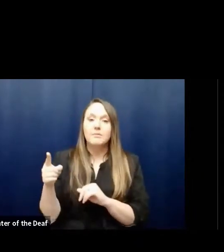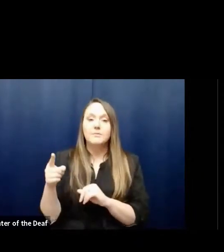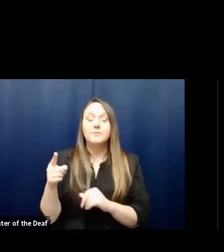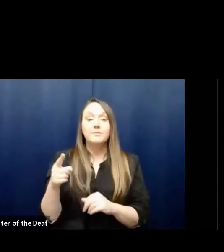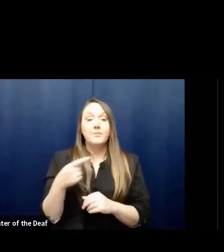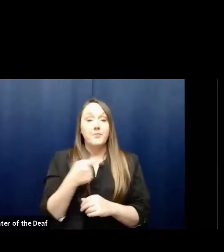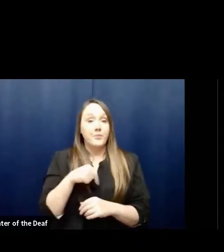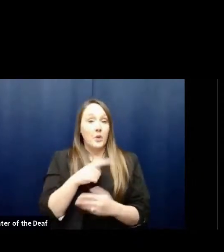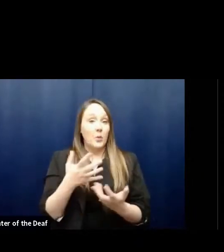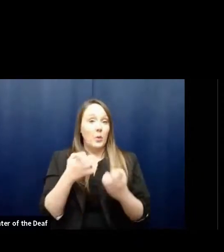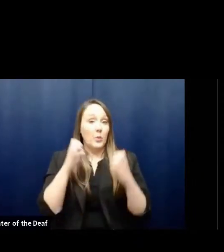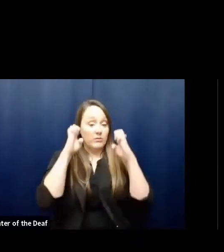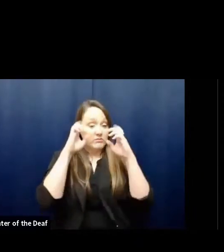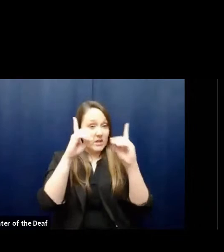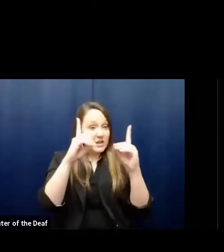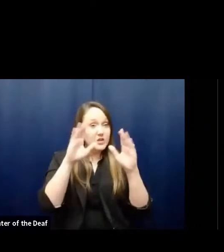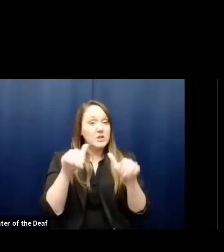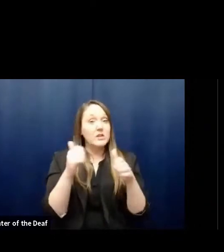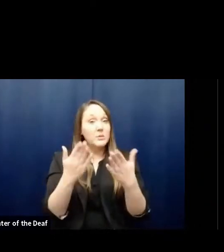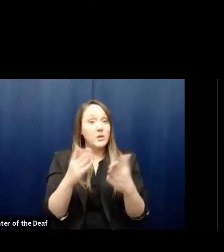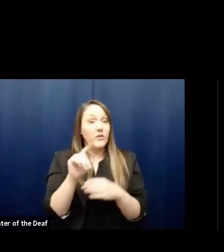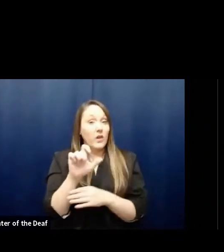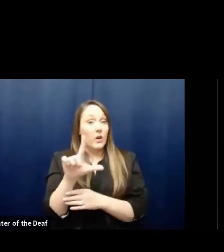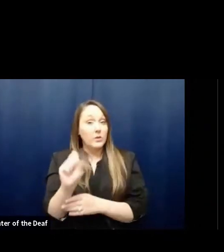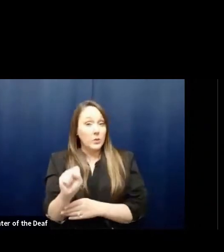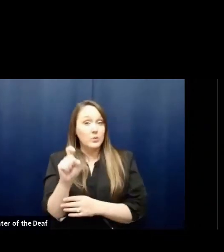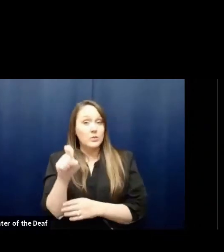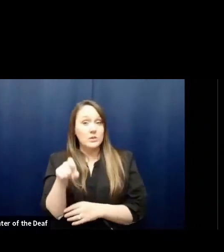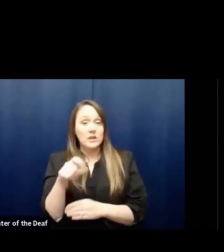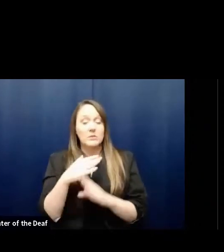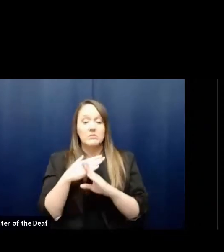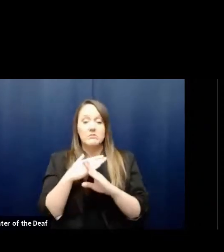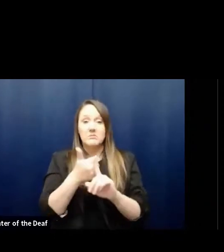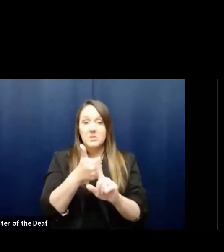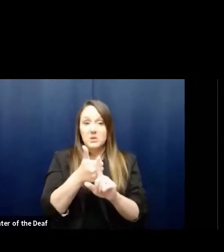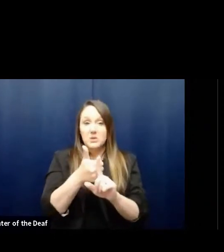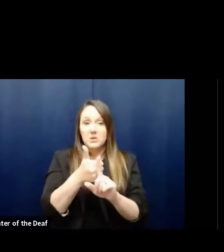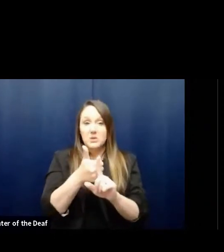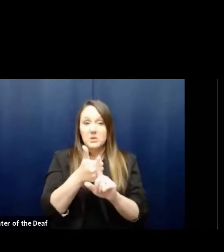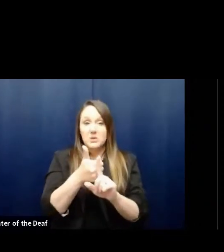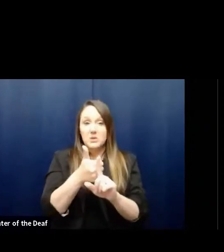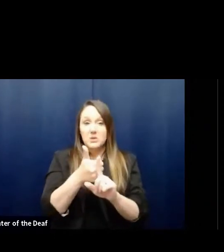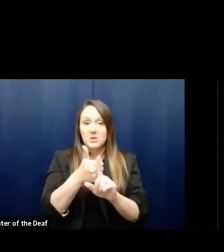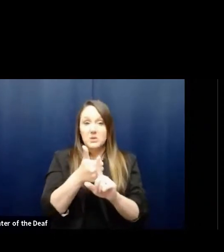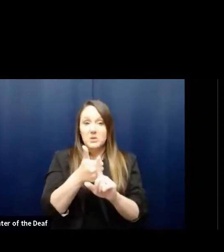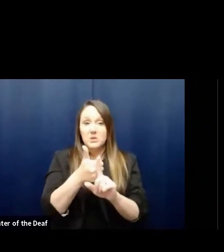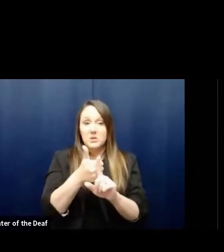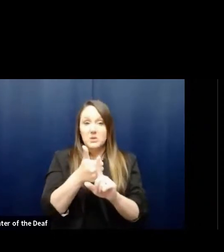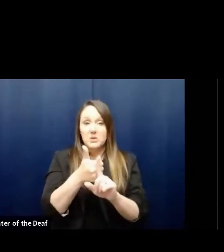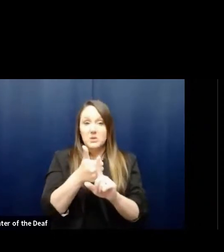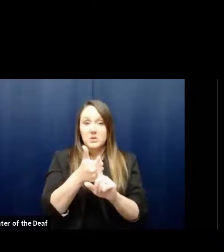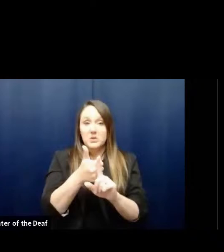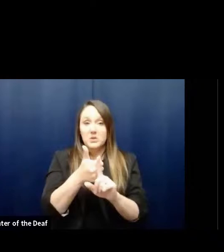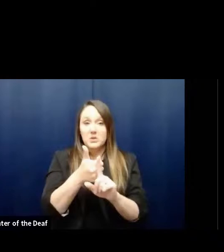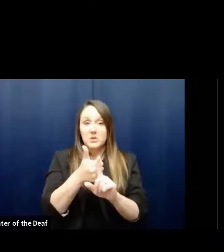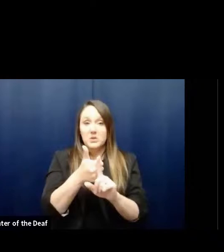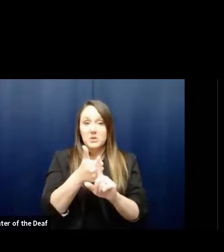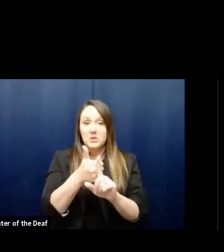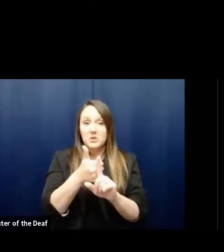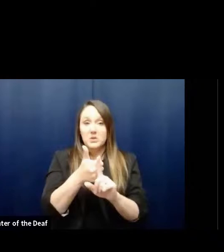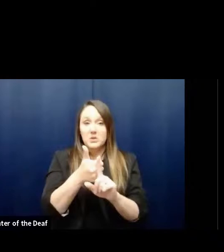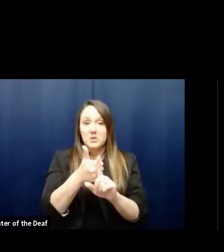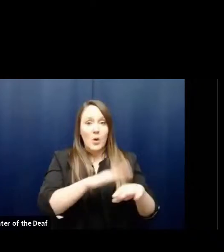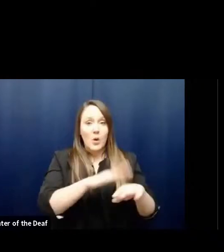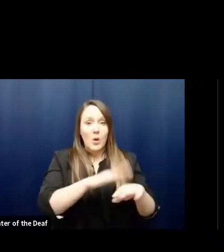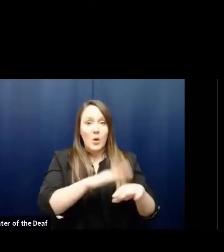want to educate you and give you the tools you need to protect yourself and your families, and we've done that. It's out there, it's on our website, it's